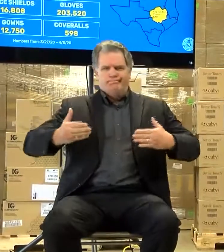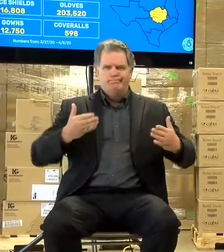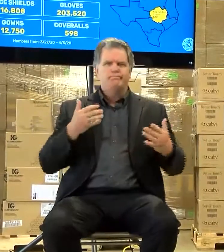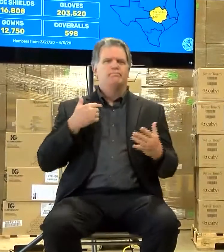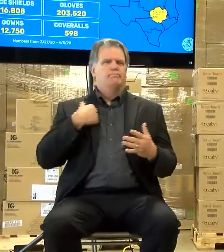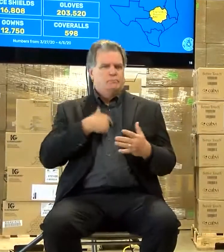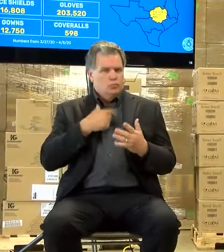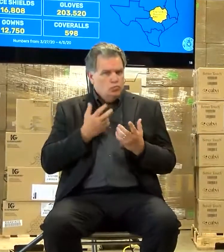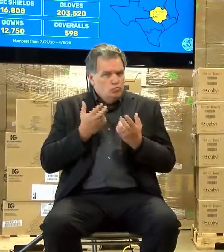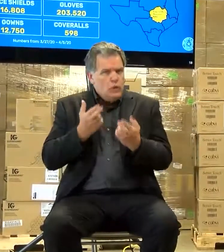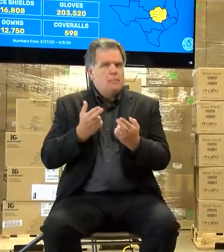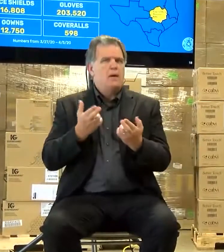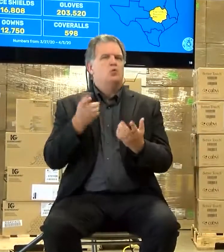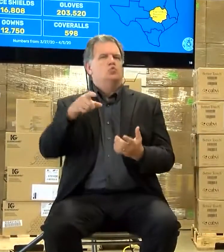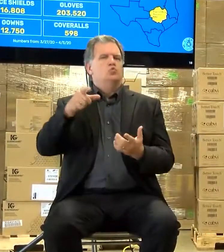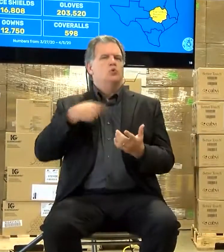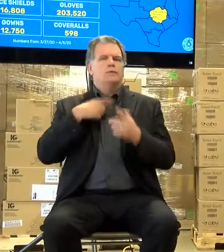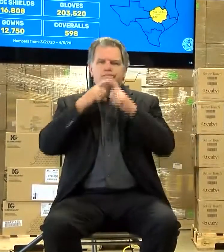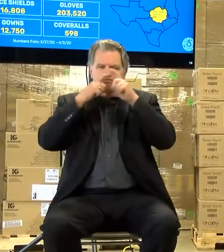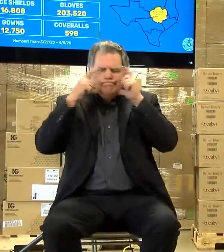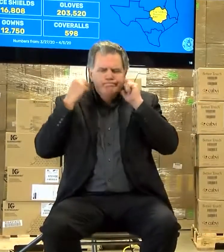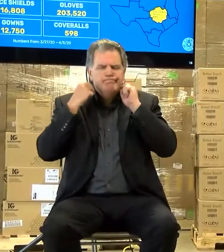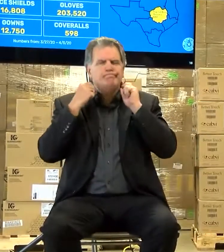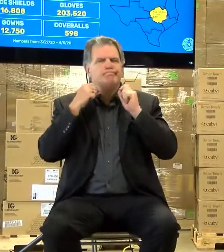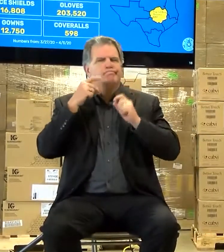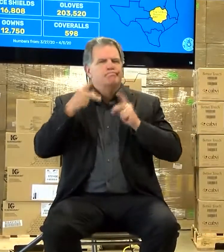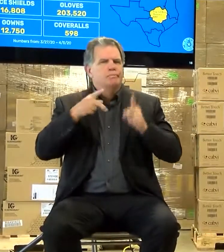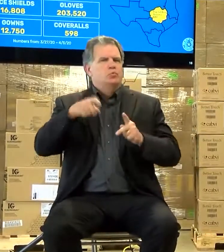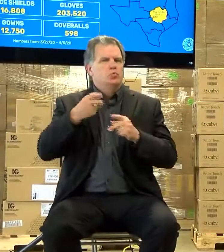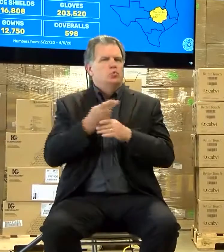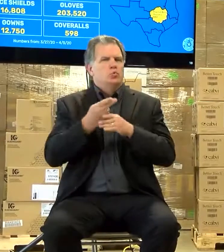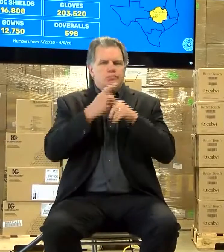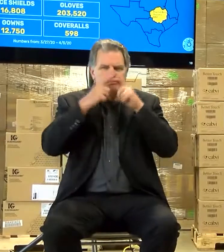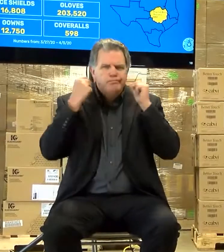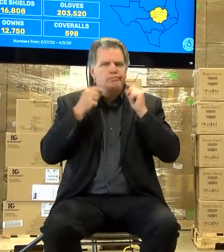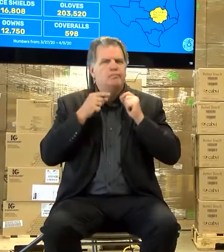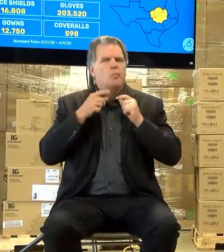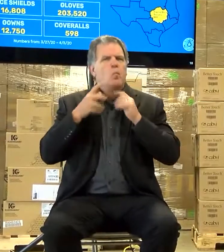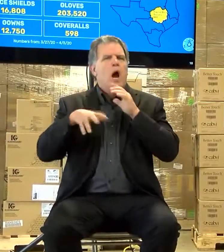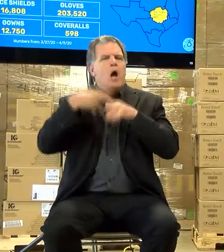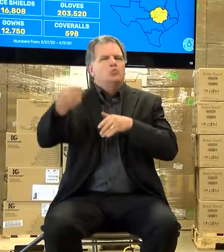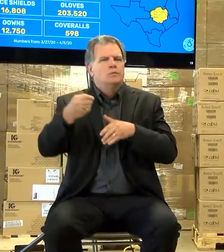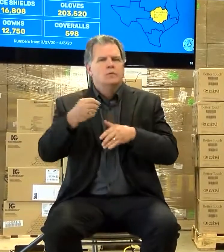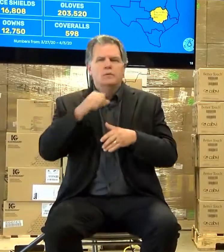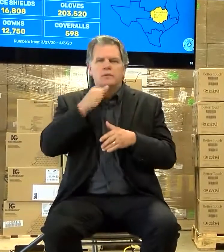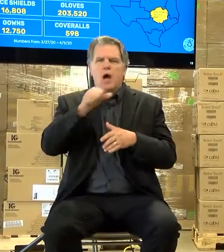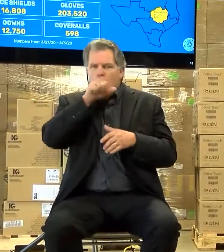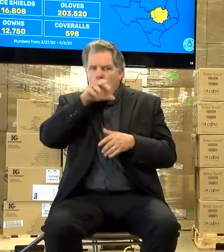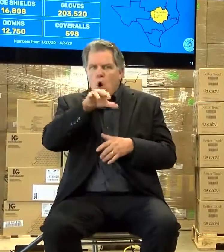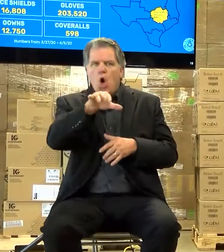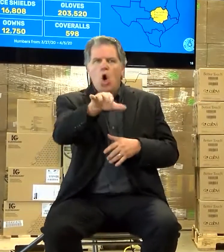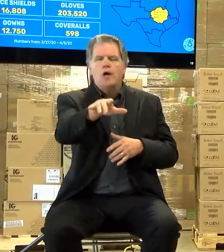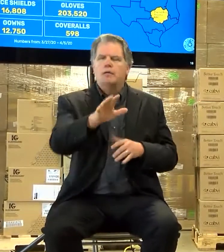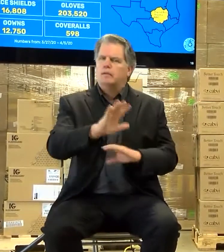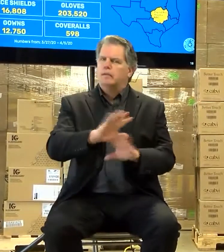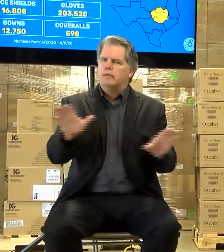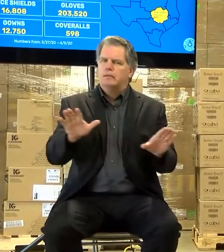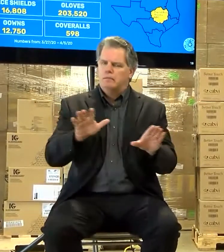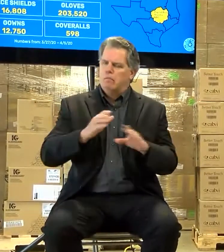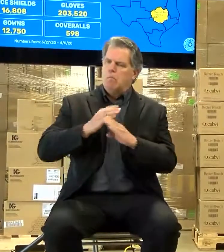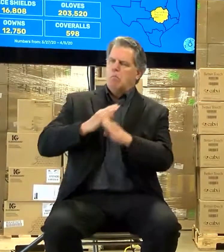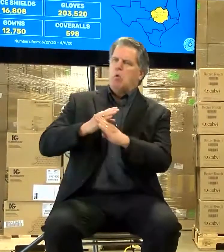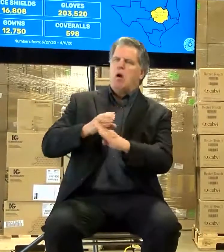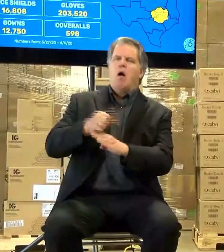have cloth face coverings that people should wear in public, so that they're not exhaling the germs and they're helping to protect other